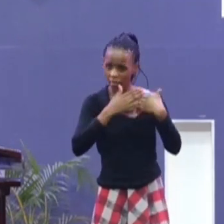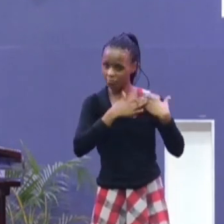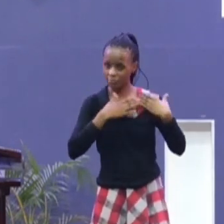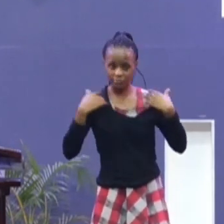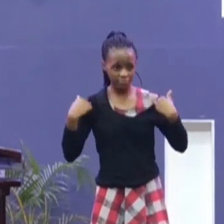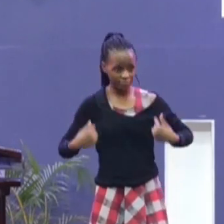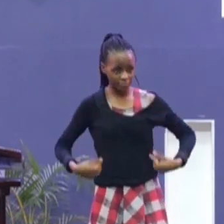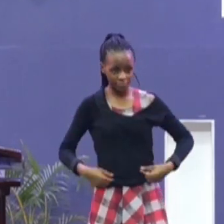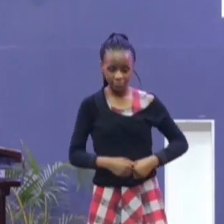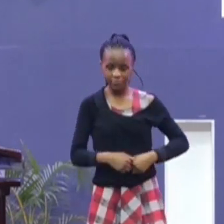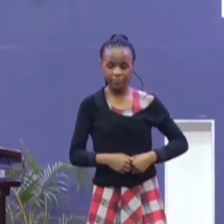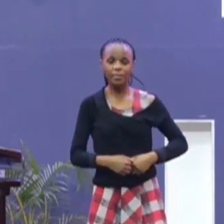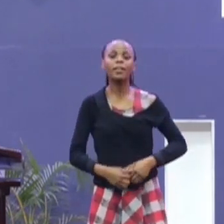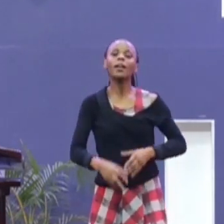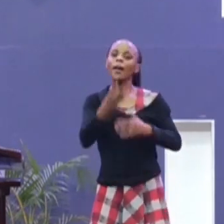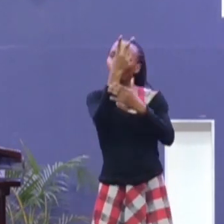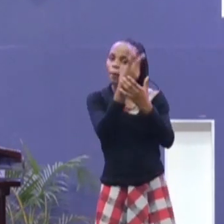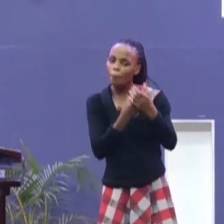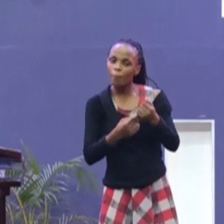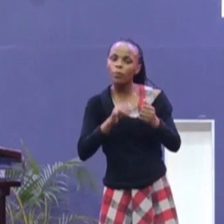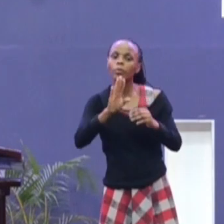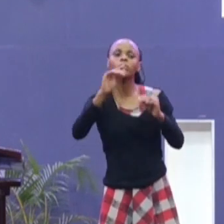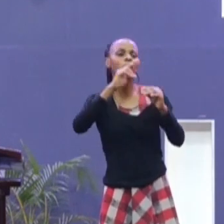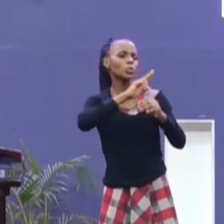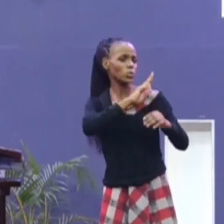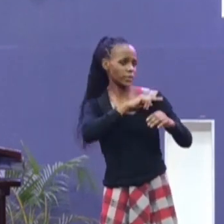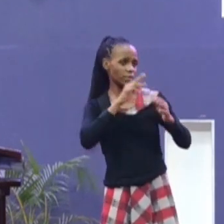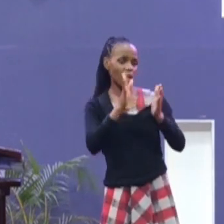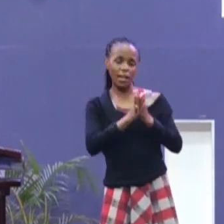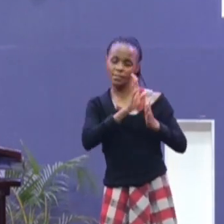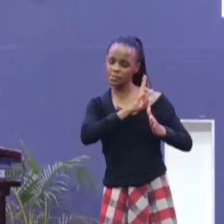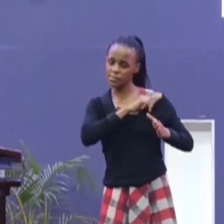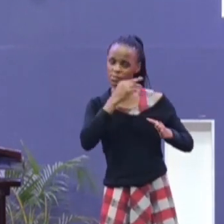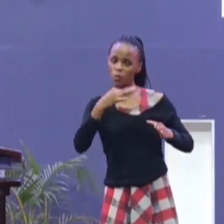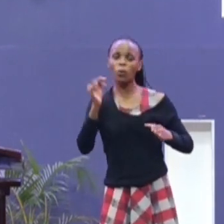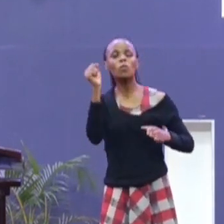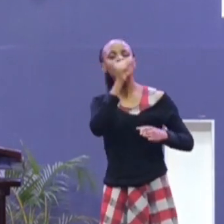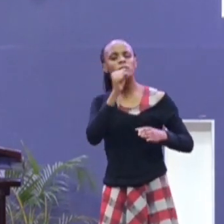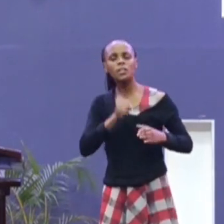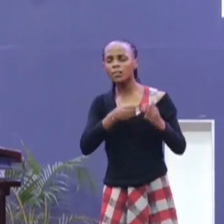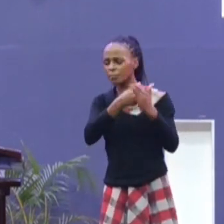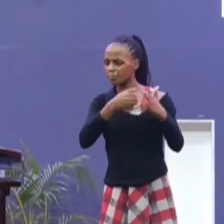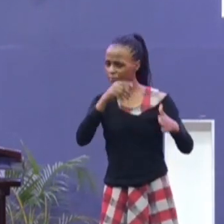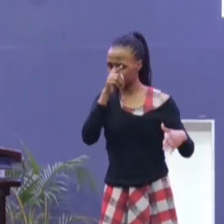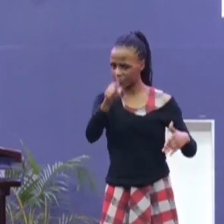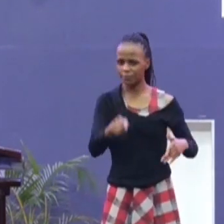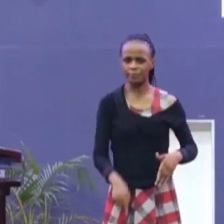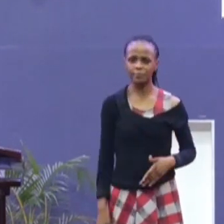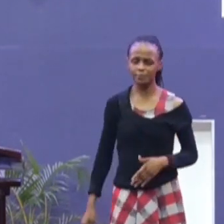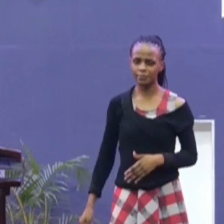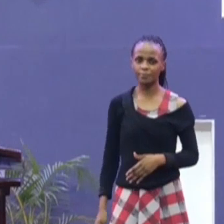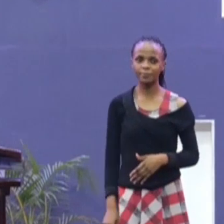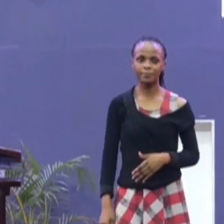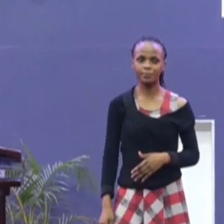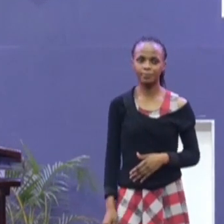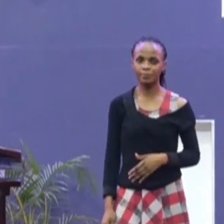kyabwe. Both your sins and the sins of your forefathers. Obutali butuukirivu bwammwe n'obutali butuukirivu